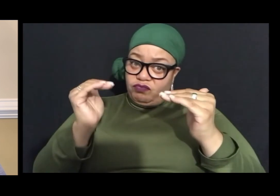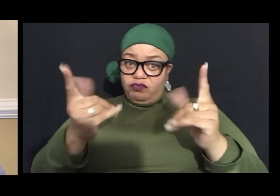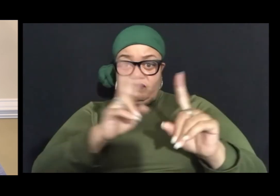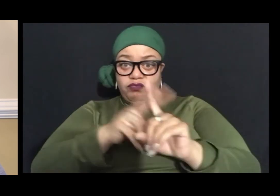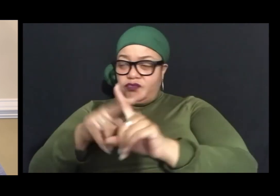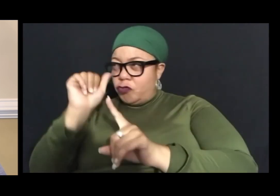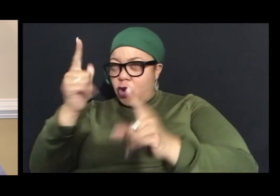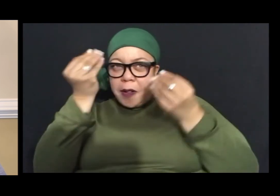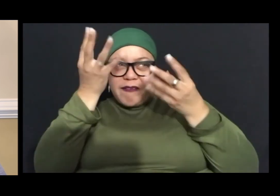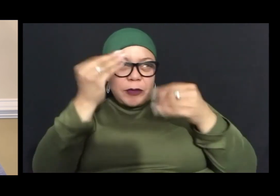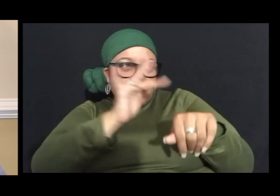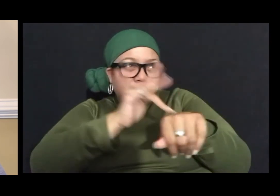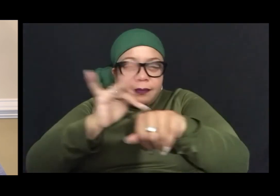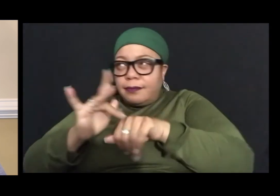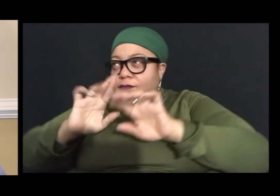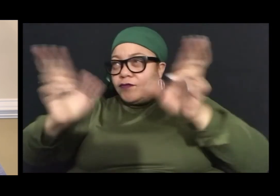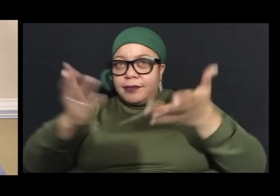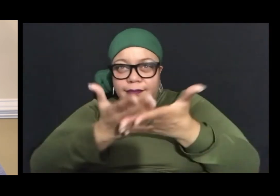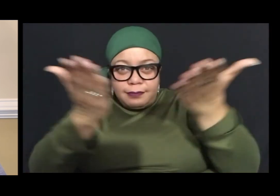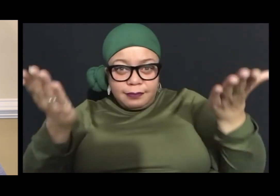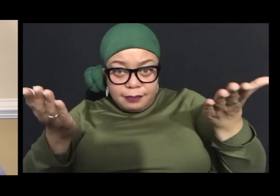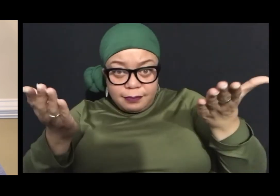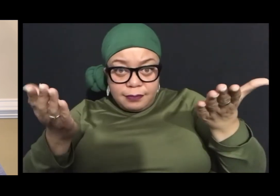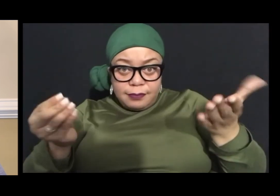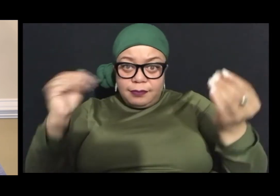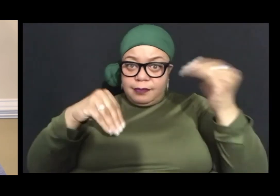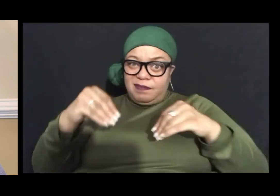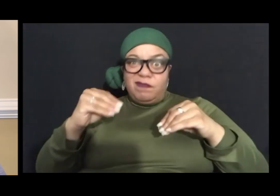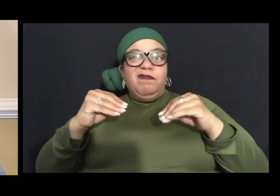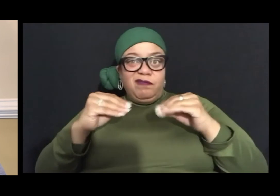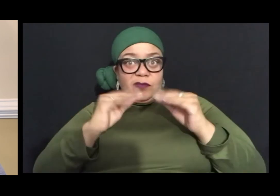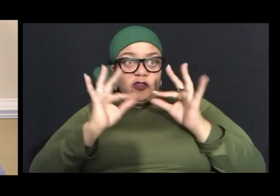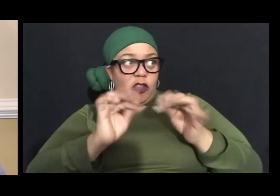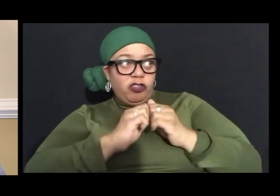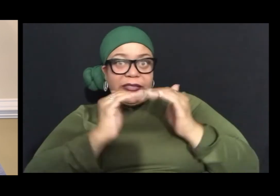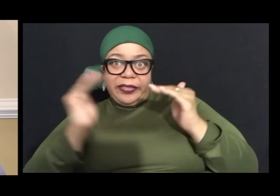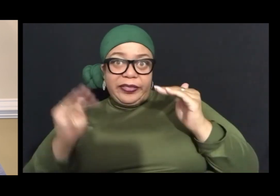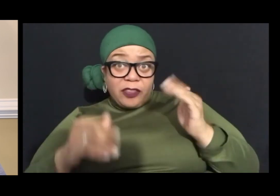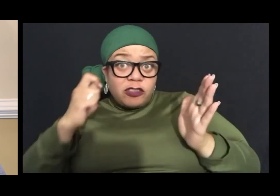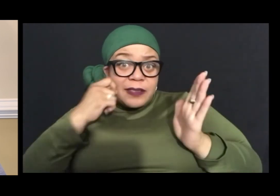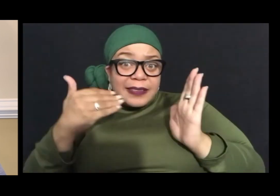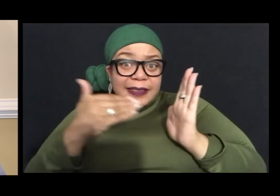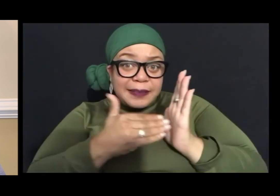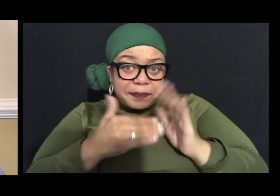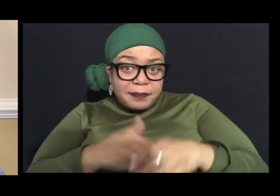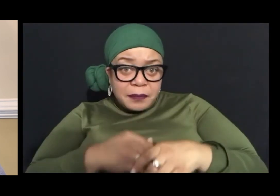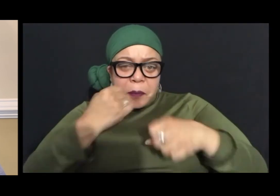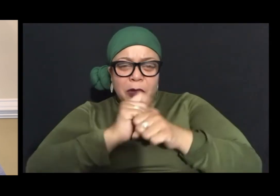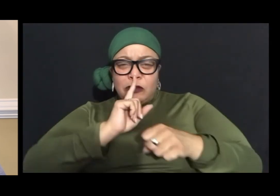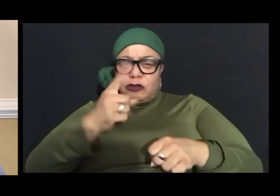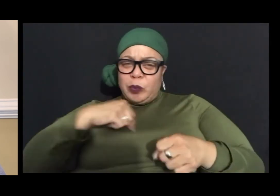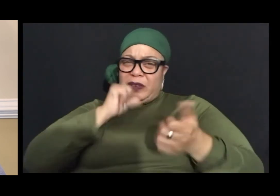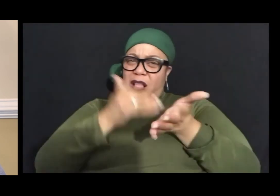available regarding the inequities of racism to make sure that we are not repeating what currently exists.